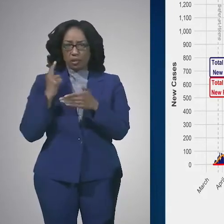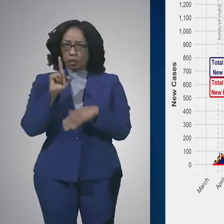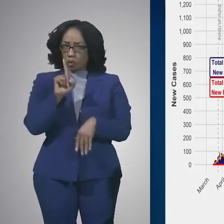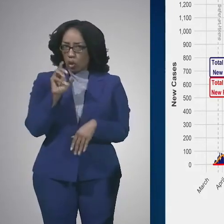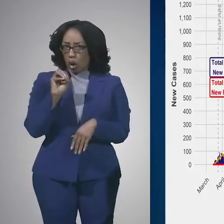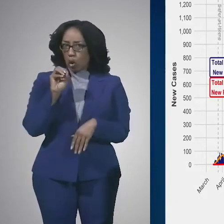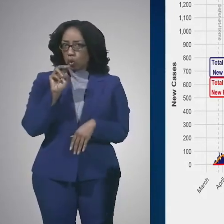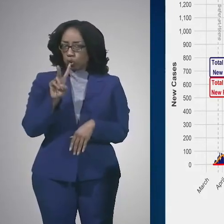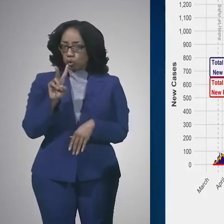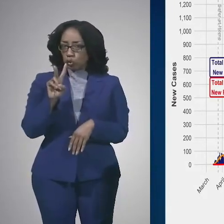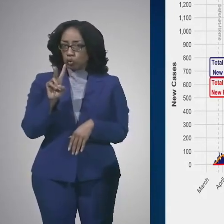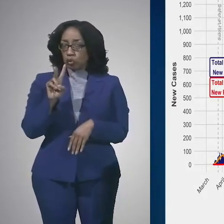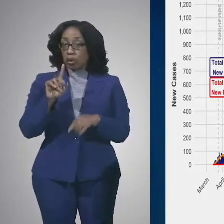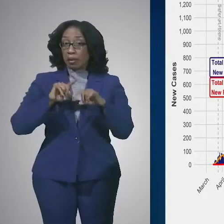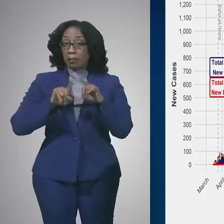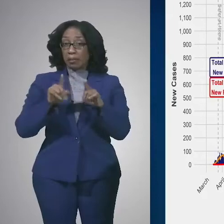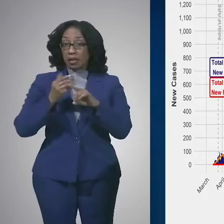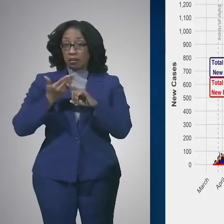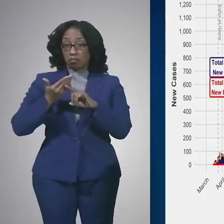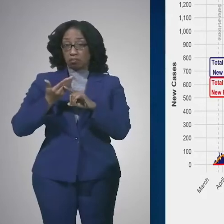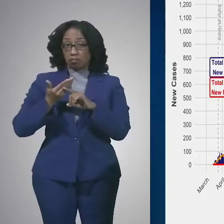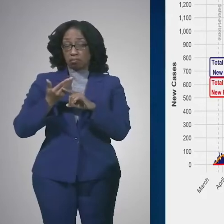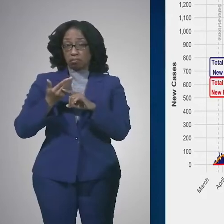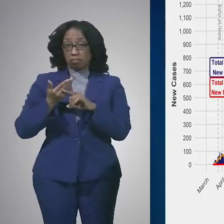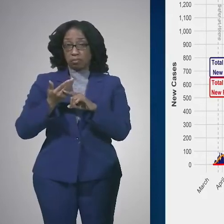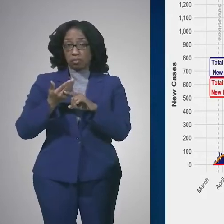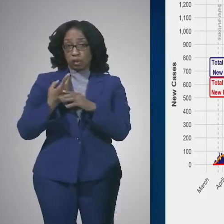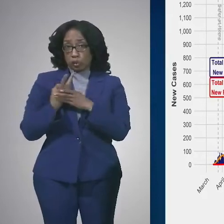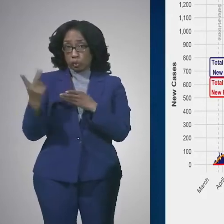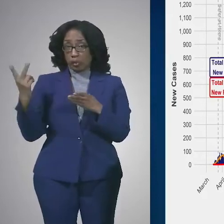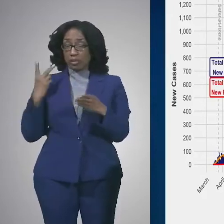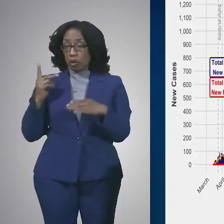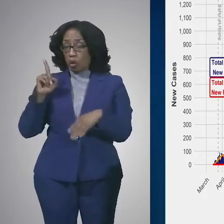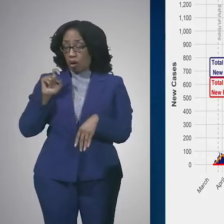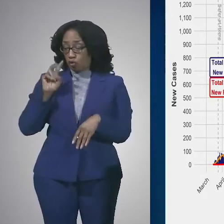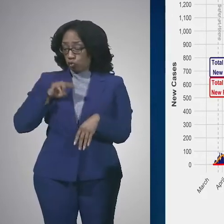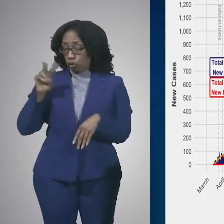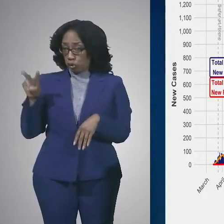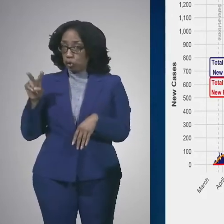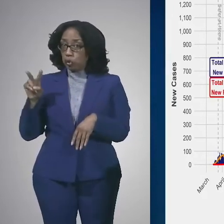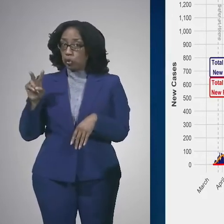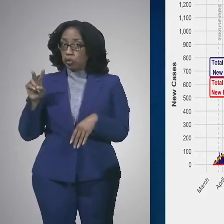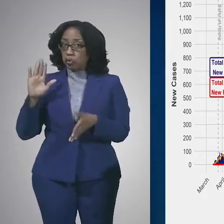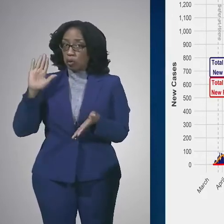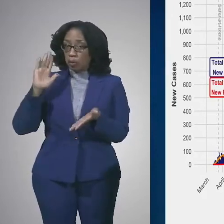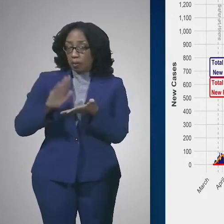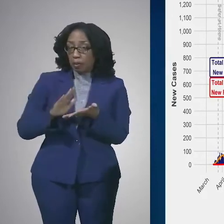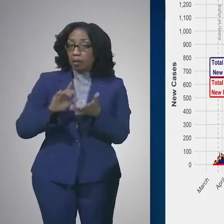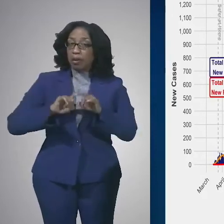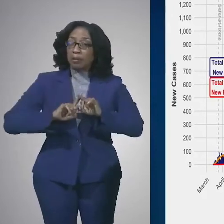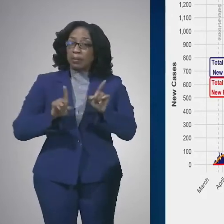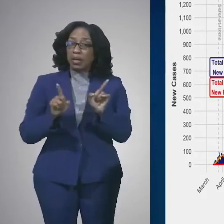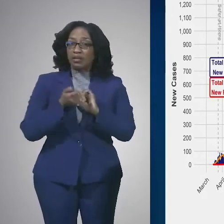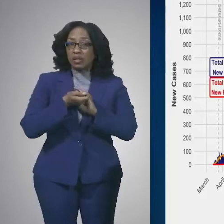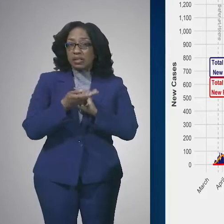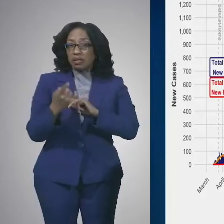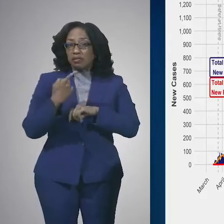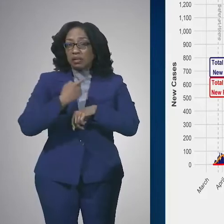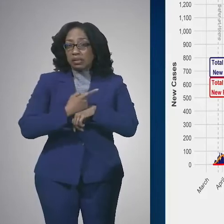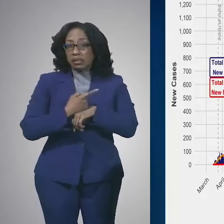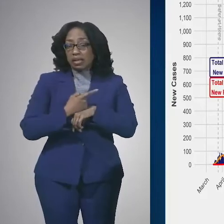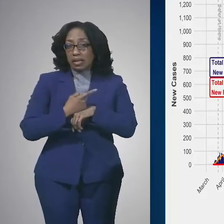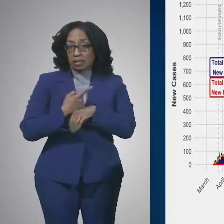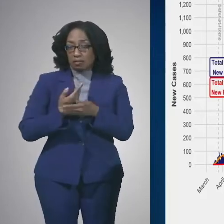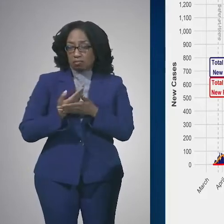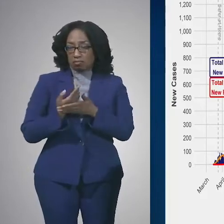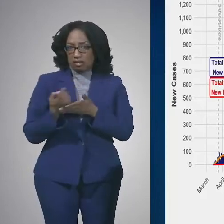week, but down from the 122 cases we reported 2 weeks ago. However, there are several days in the past